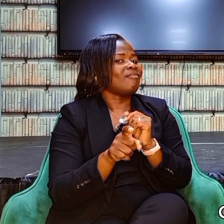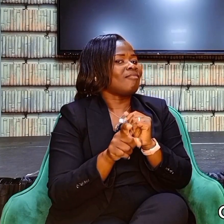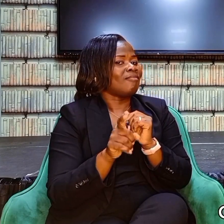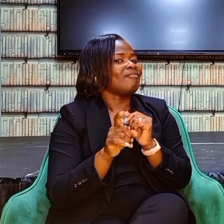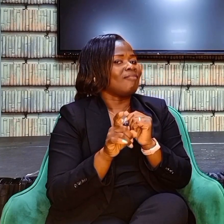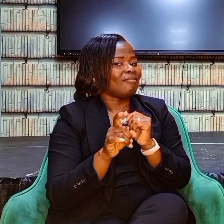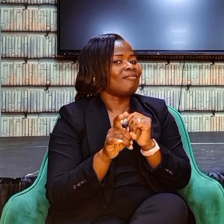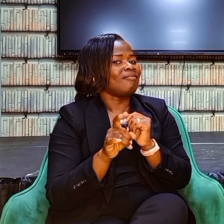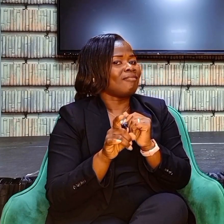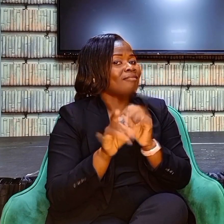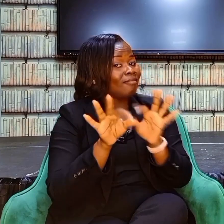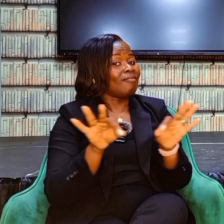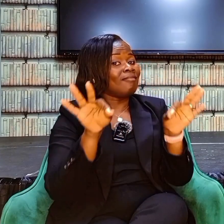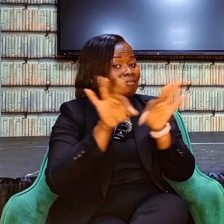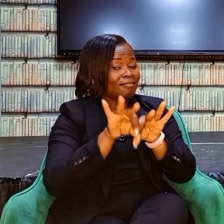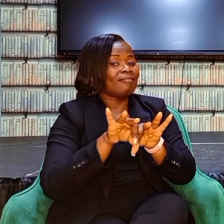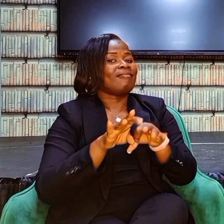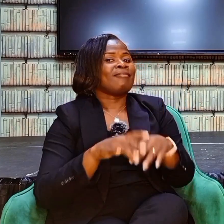Yes.